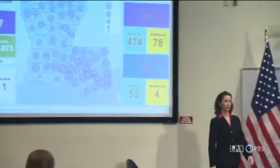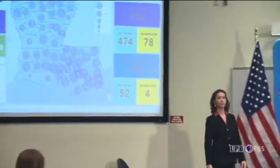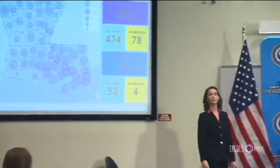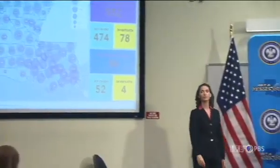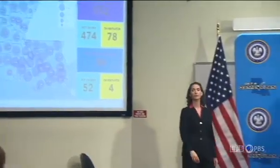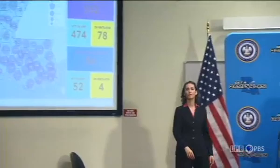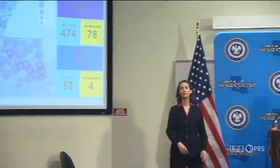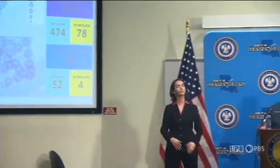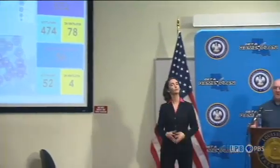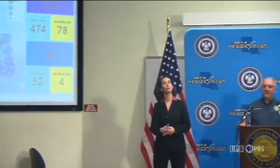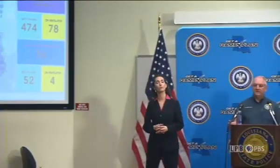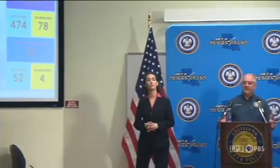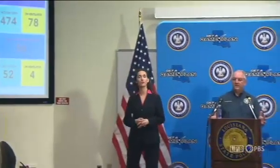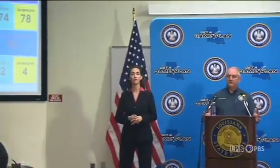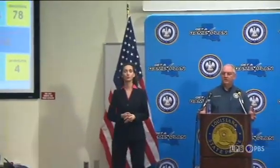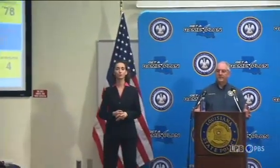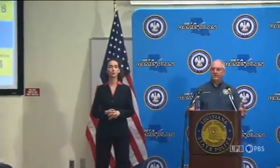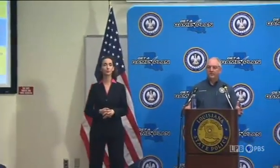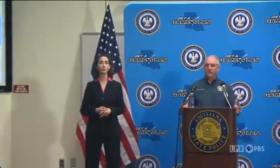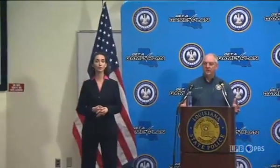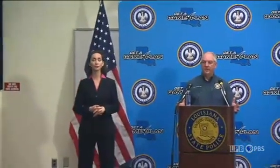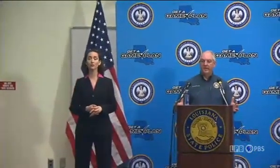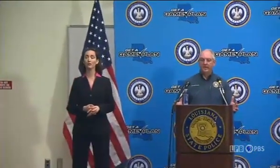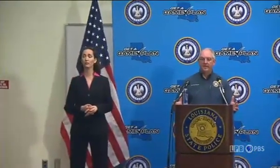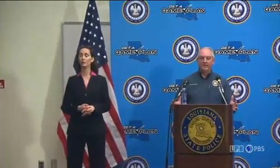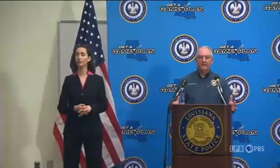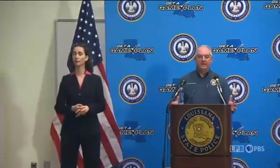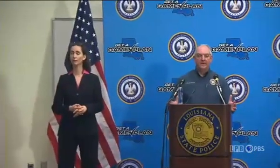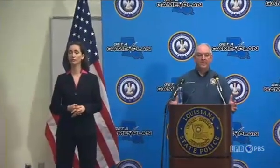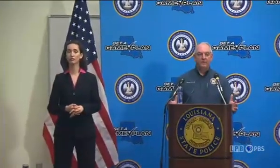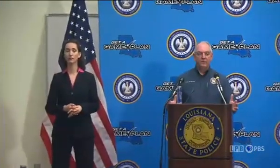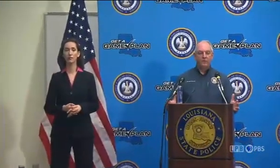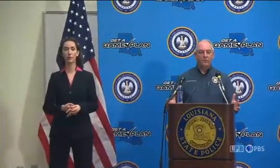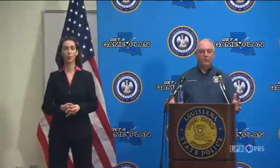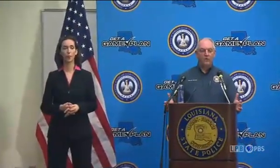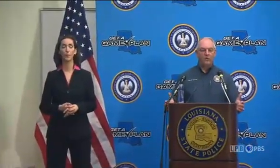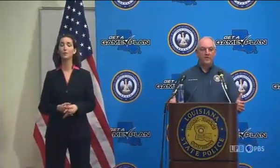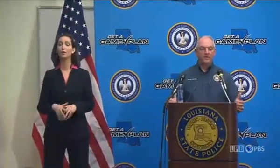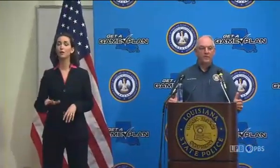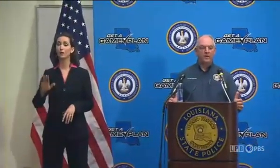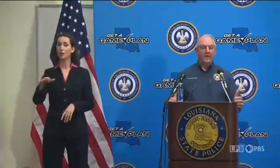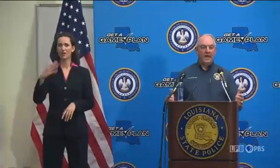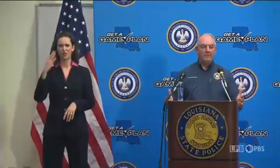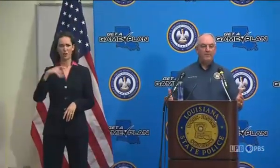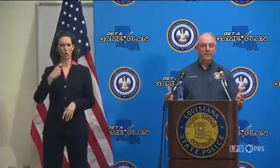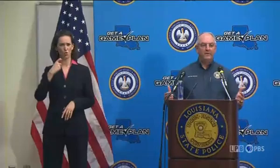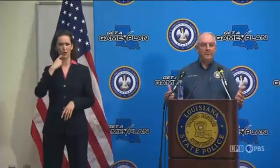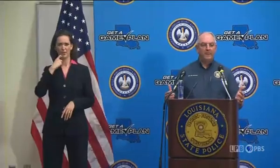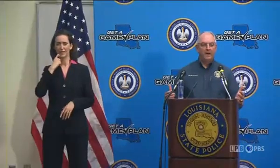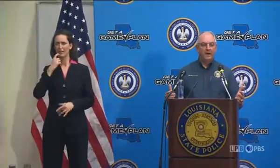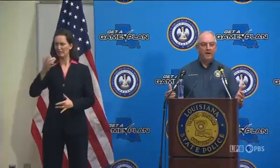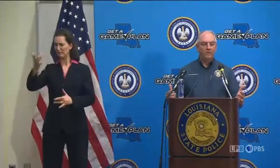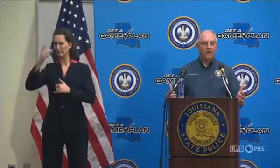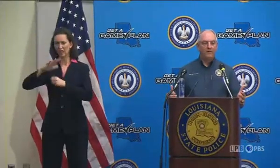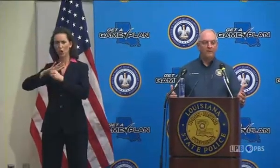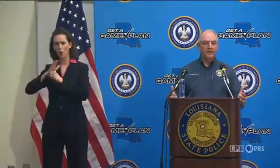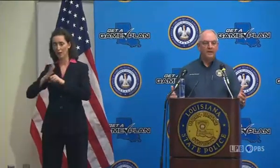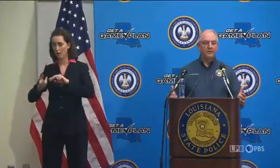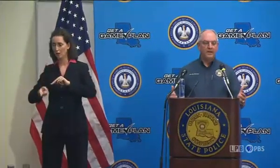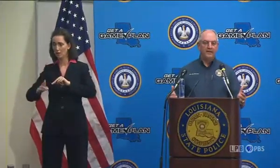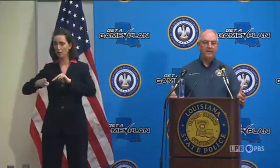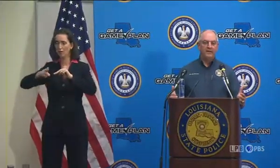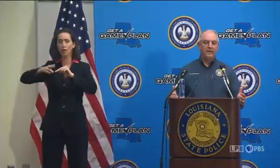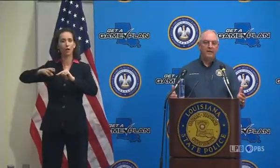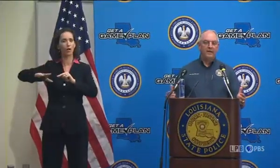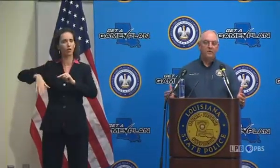Quite frankly, the fact that we have not seen a surge in Louisiana, when you look at what happened around